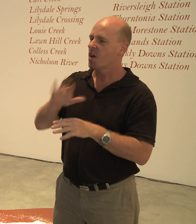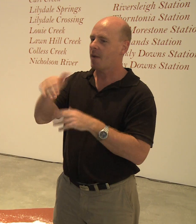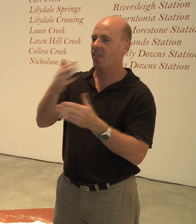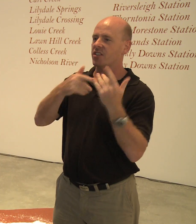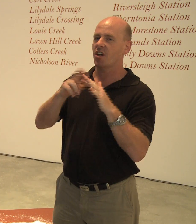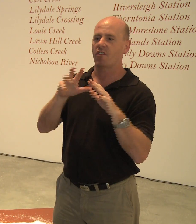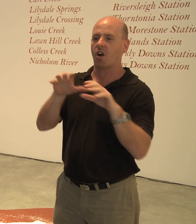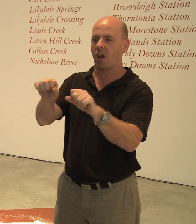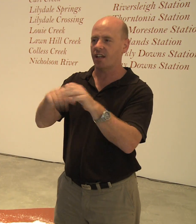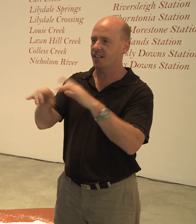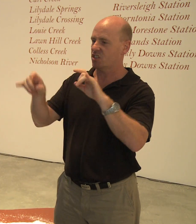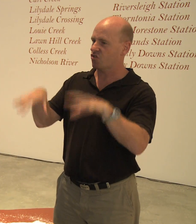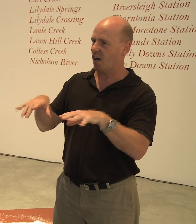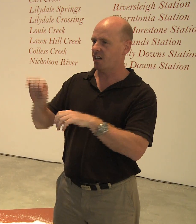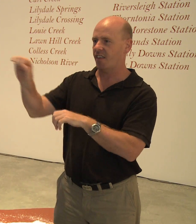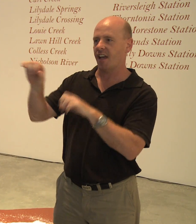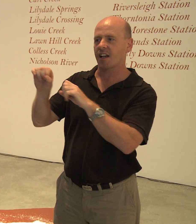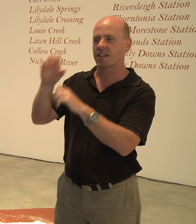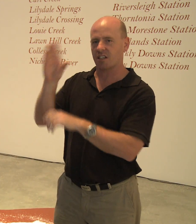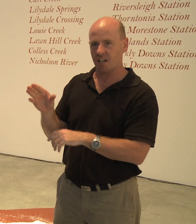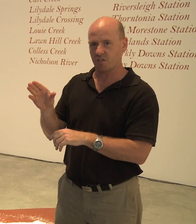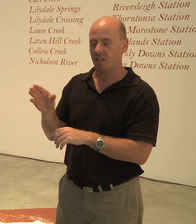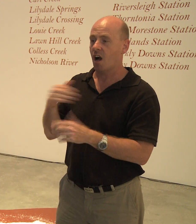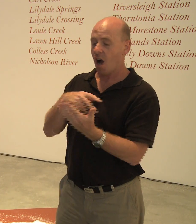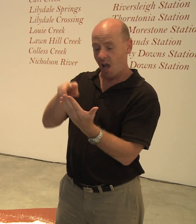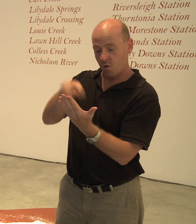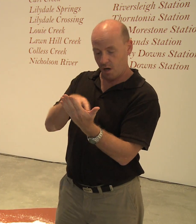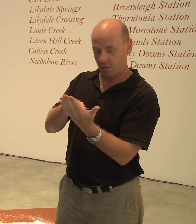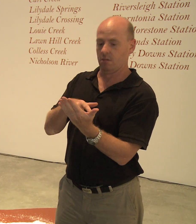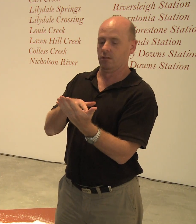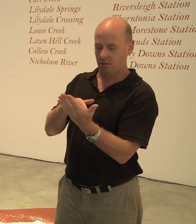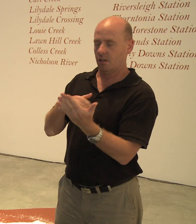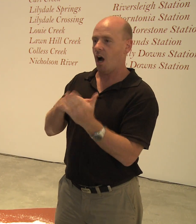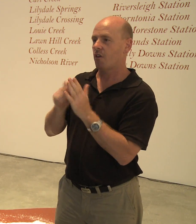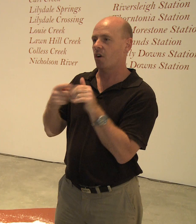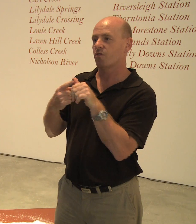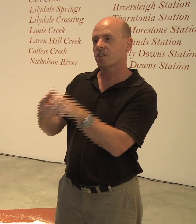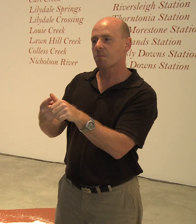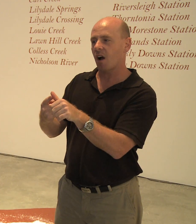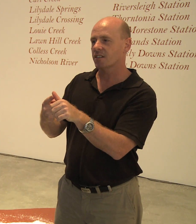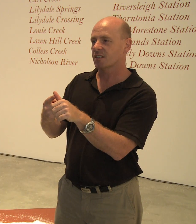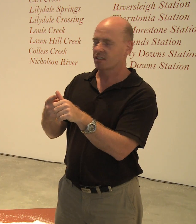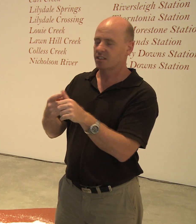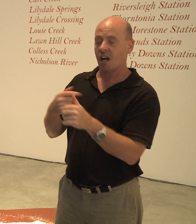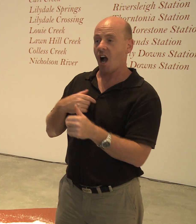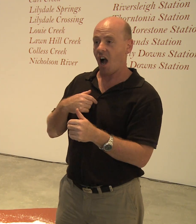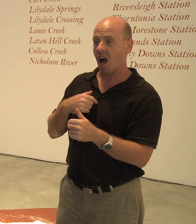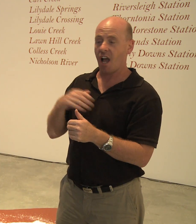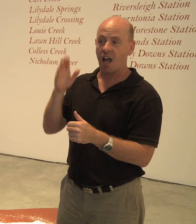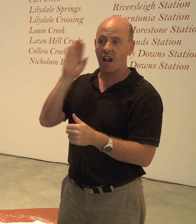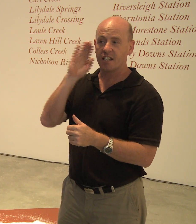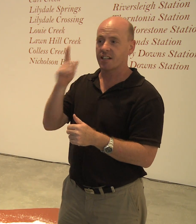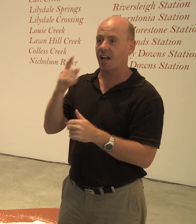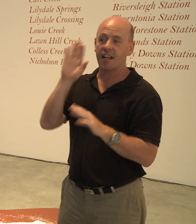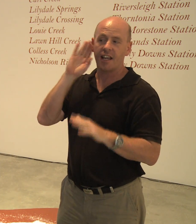colonisation in our countries. And when I read that, I wrote in response, I listen and hear those